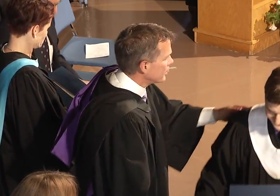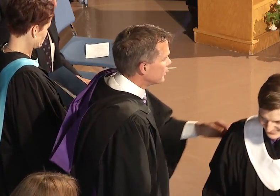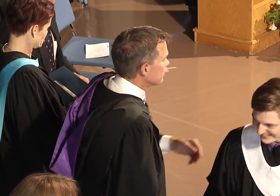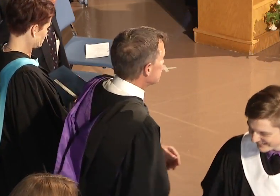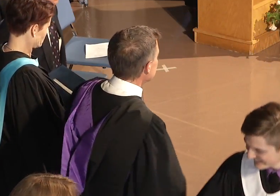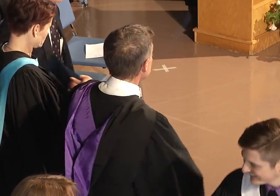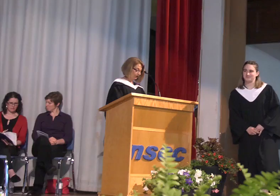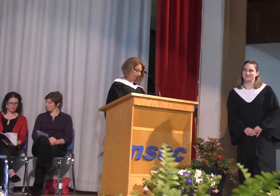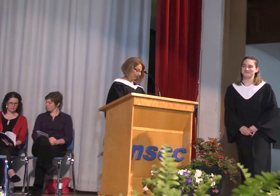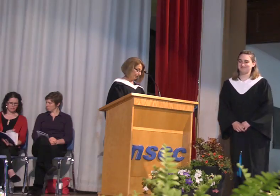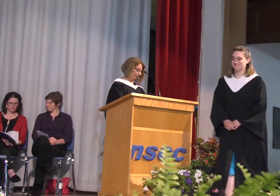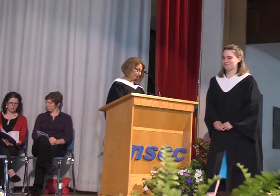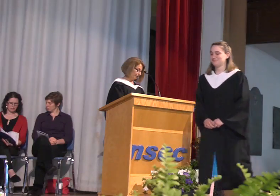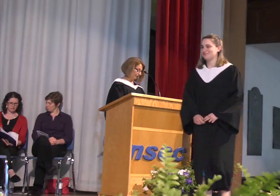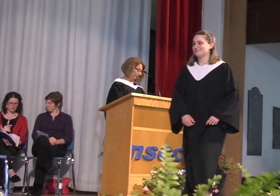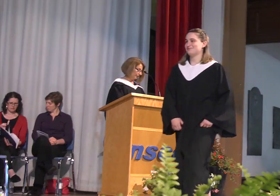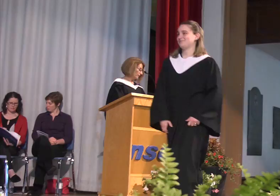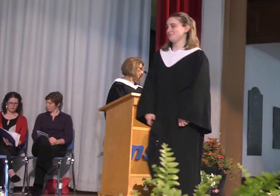Emily McDonald.